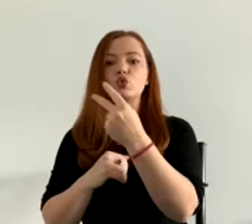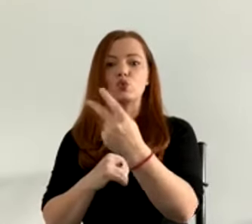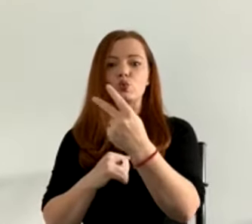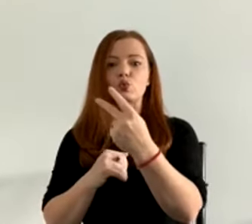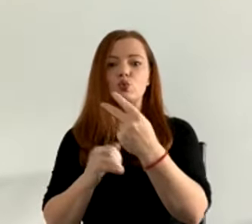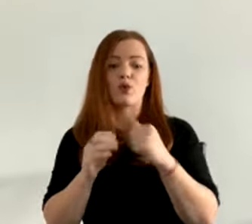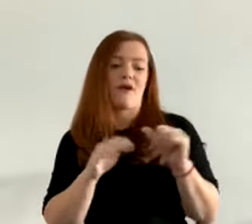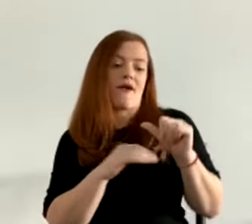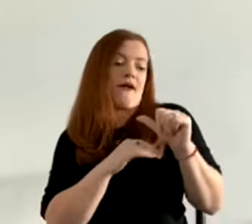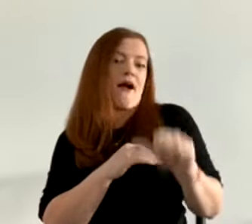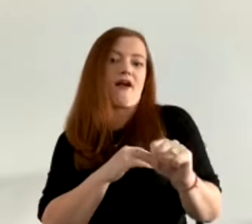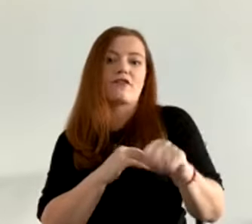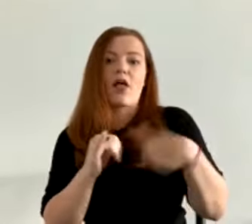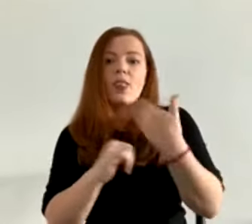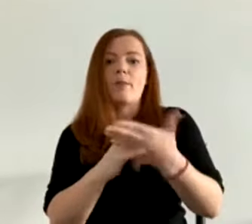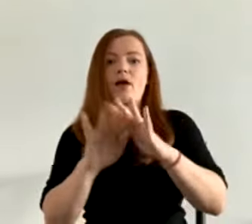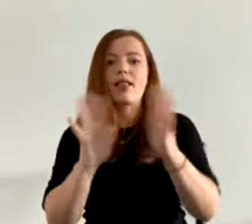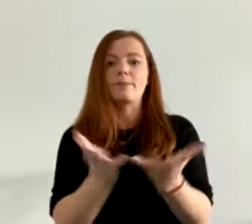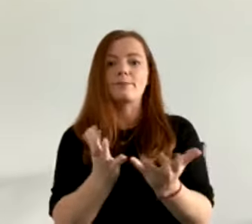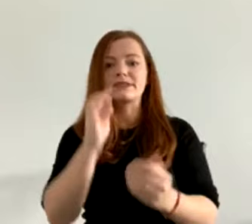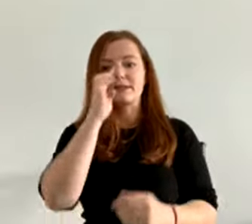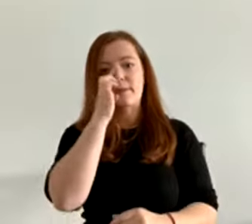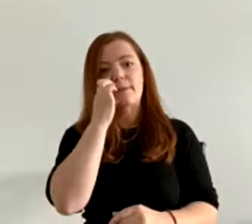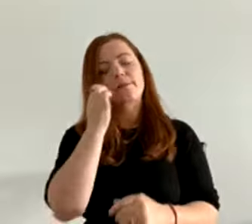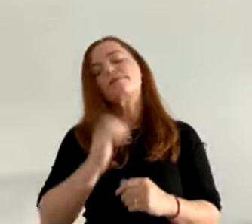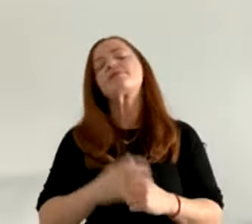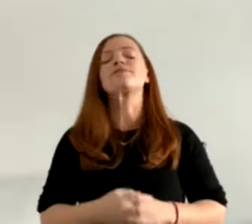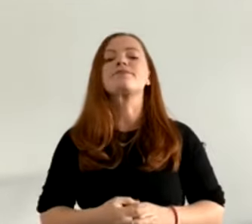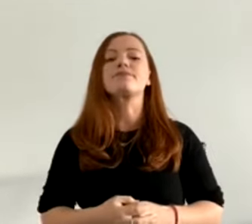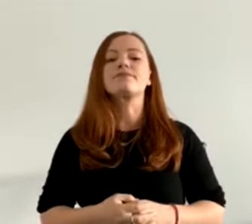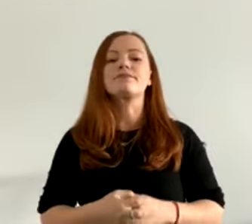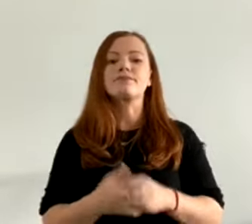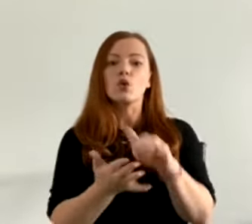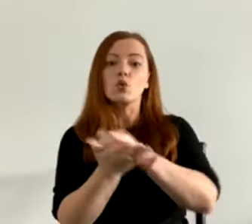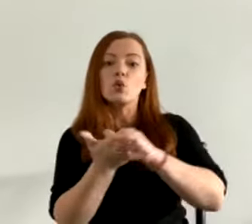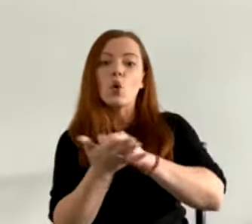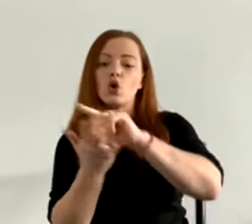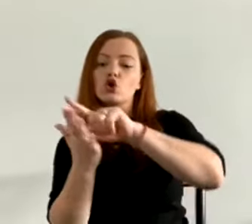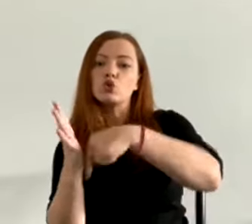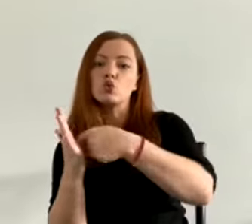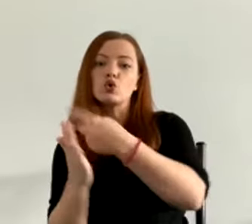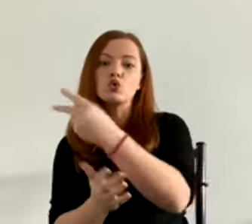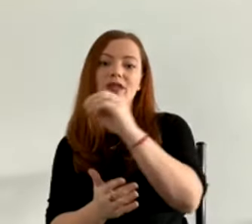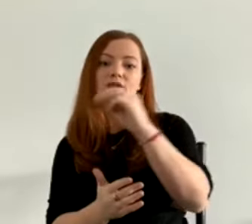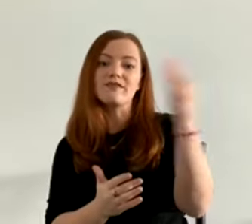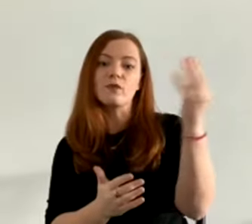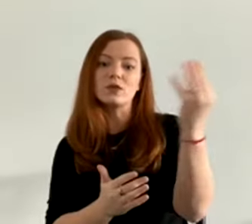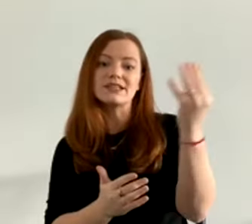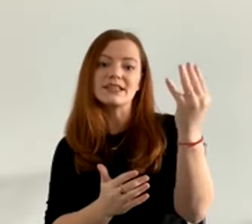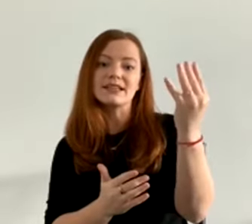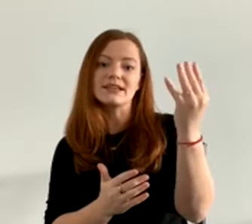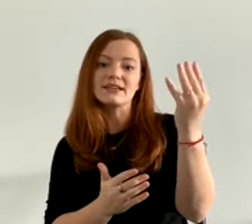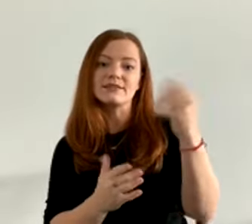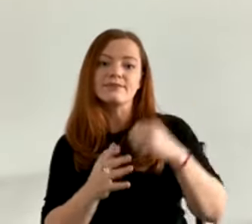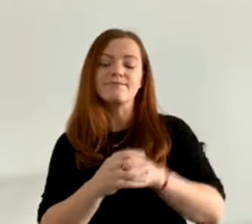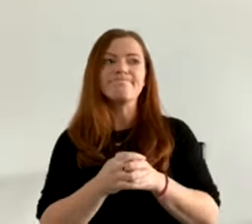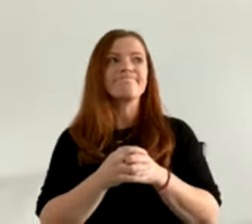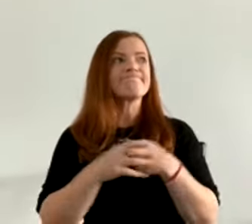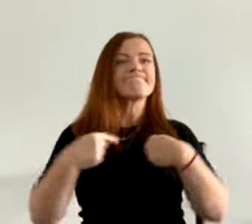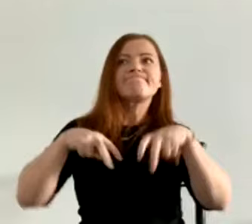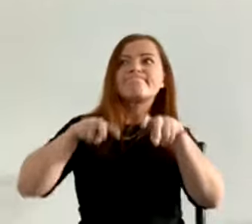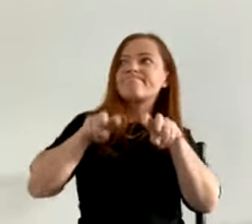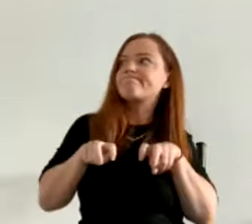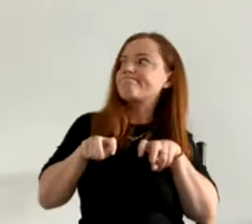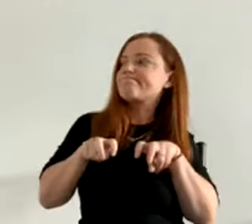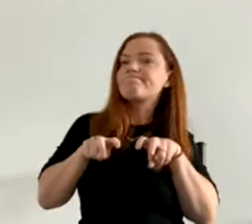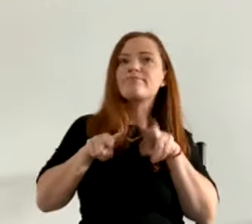happened. Day 82. New York, June 2014. On the High Line, we sat and watched